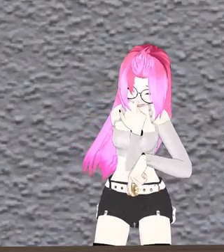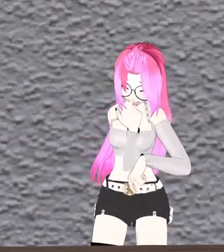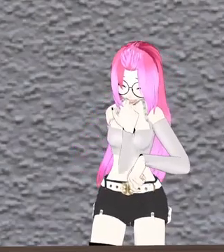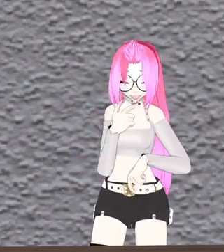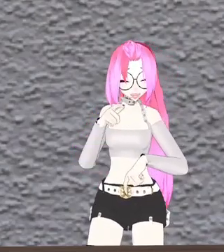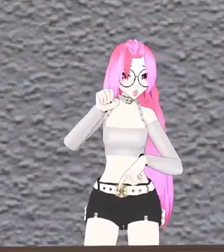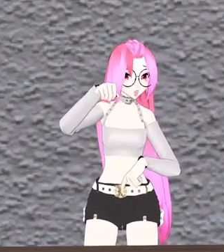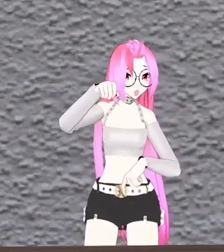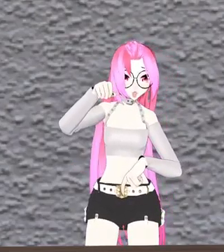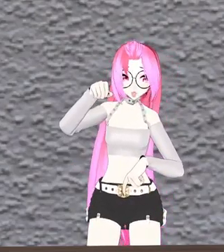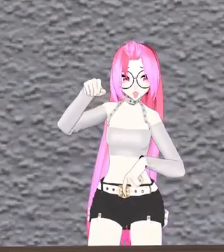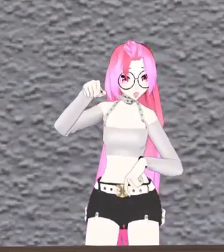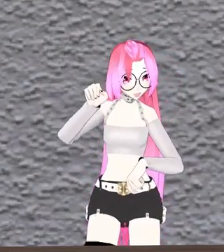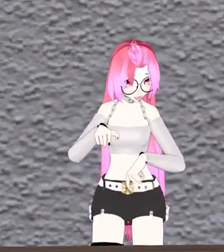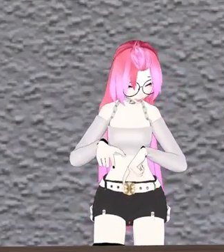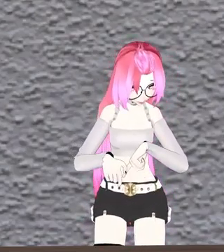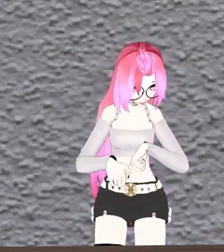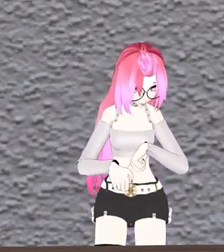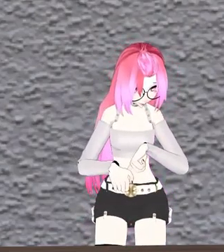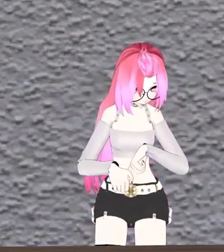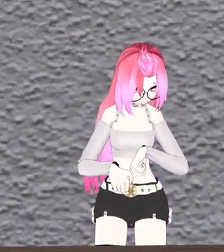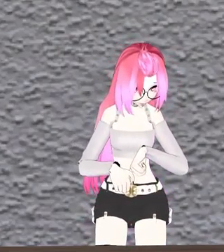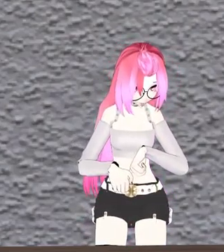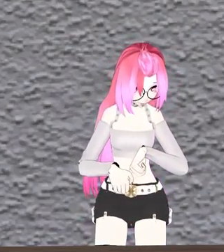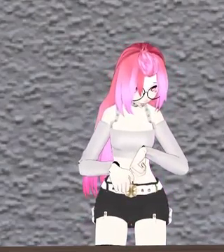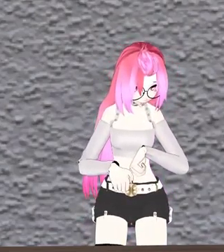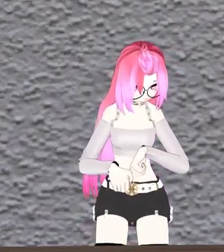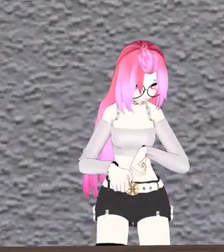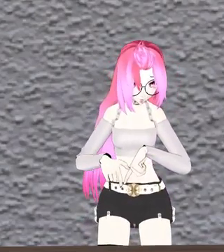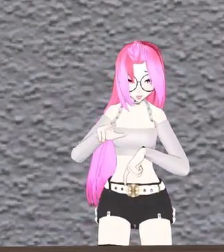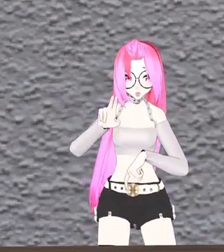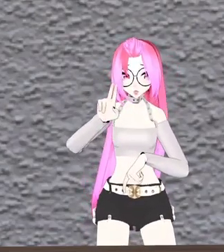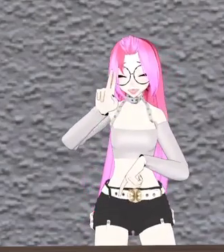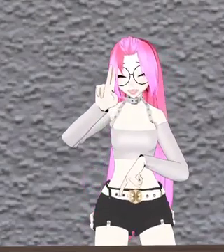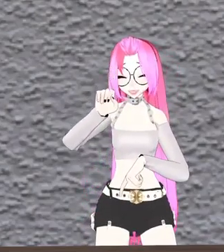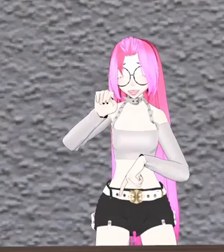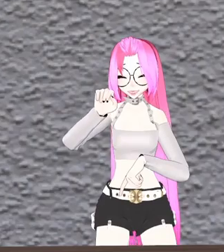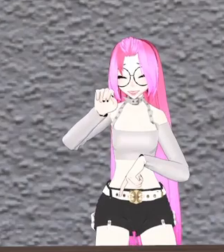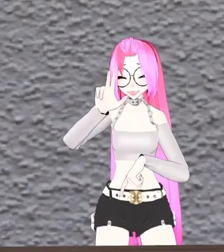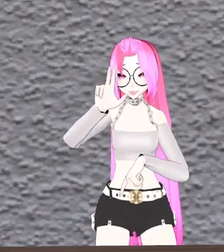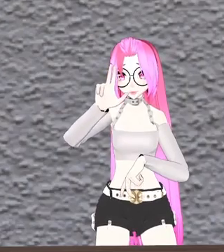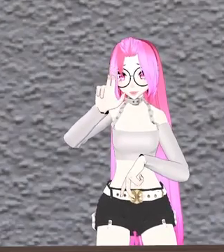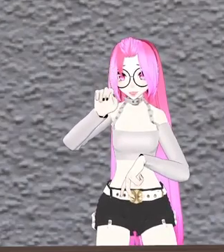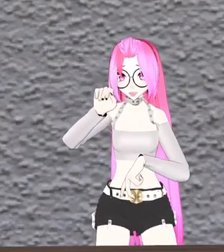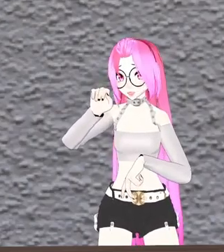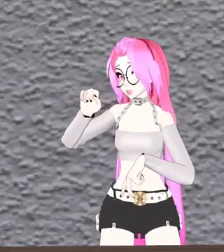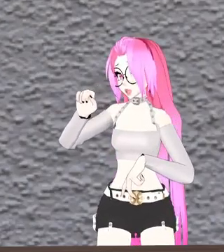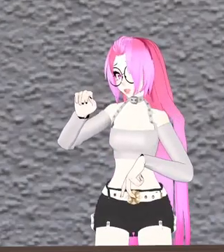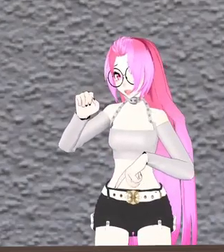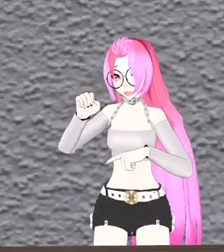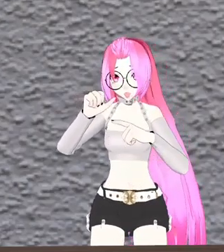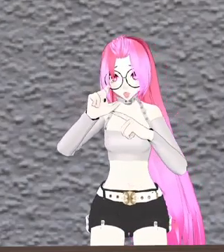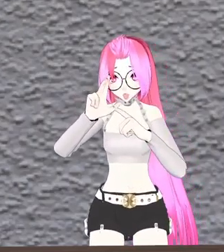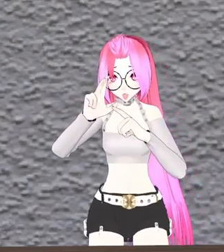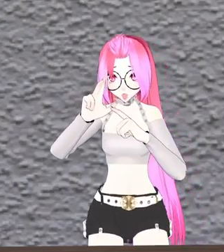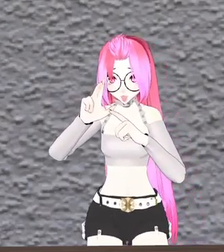Okay, so we learned how to say yes. You're nodding your head. Then if you want to say no, no. No. In real life, you're going to be connecting